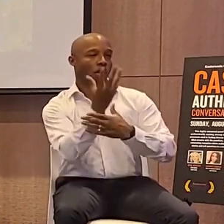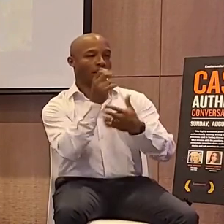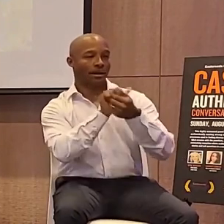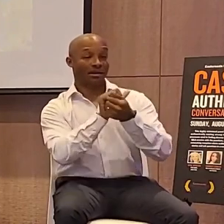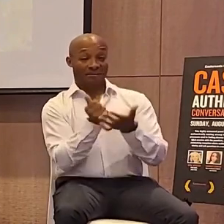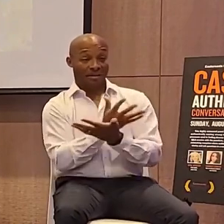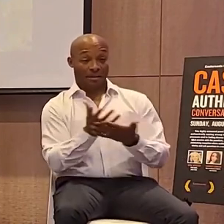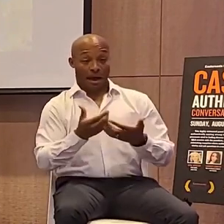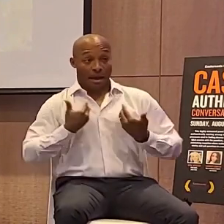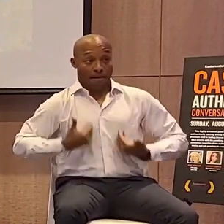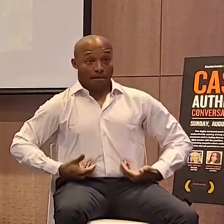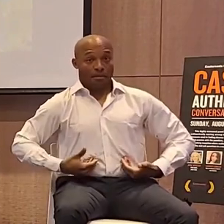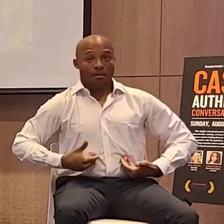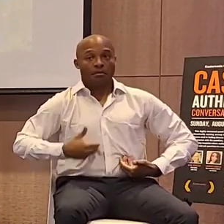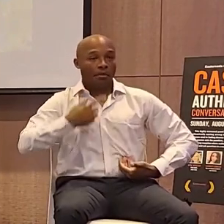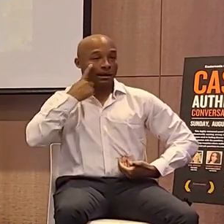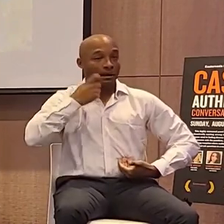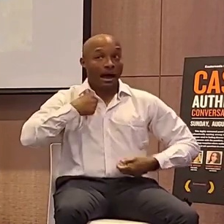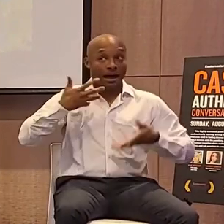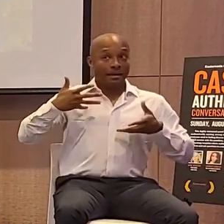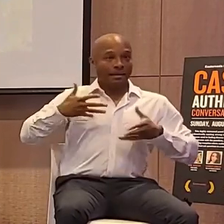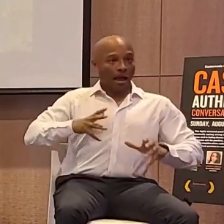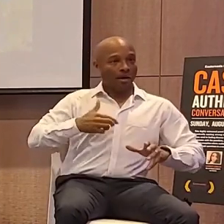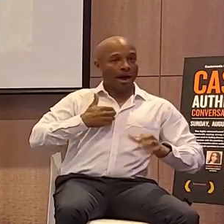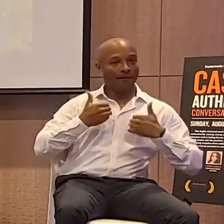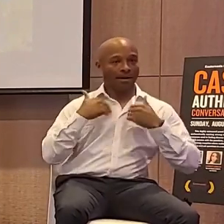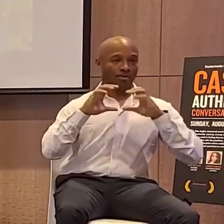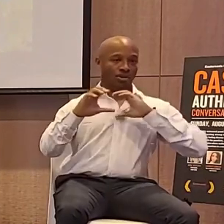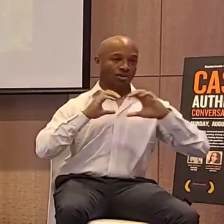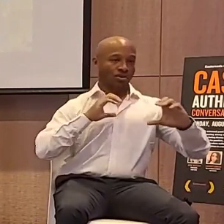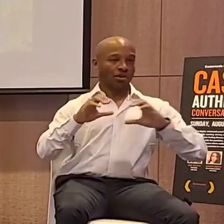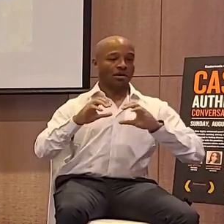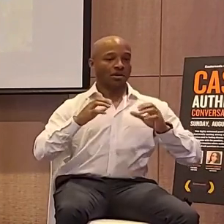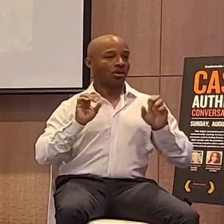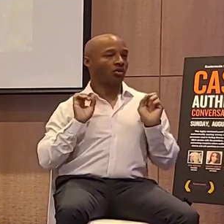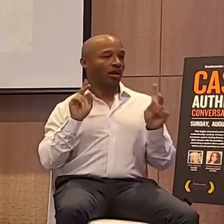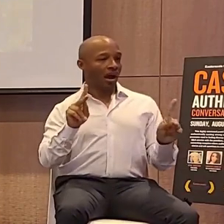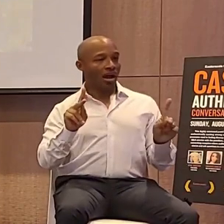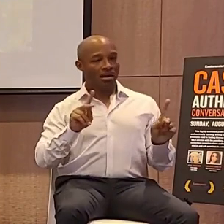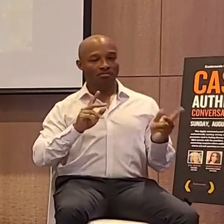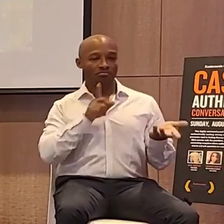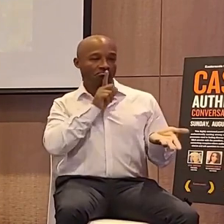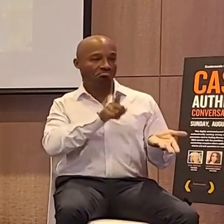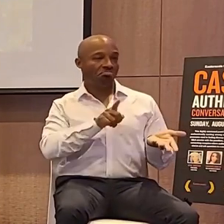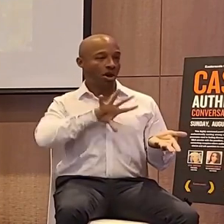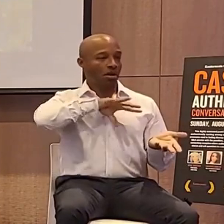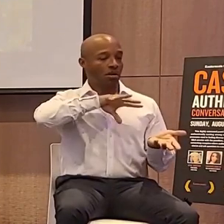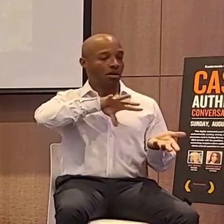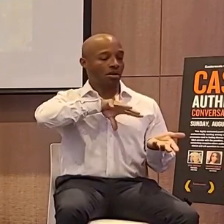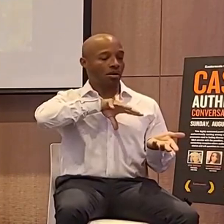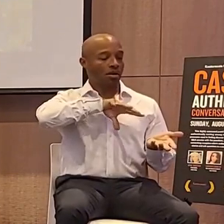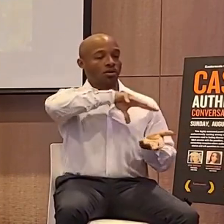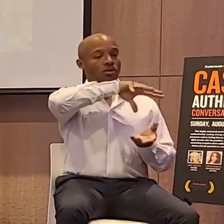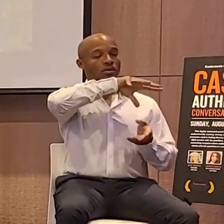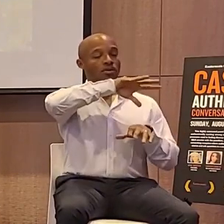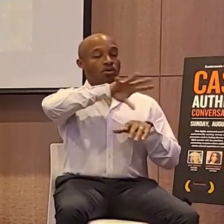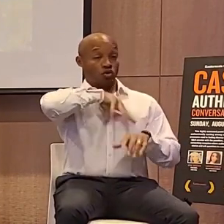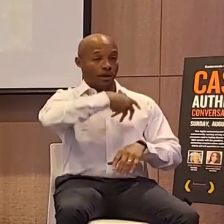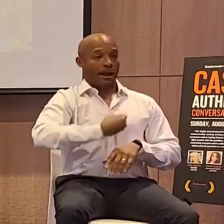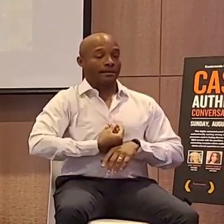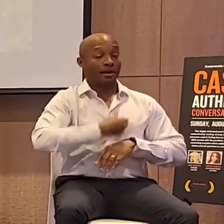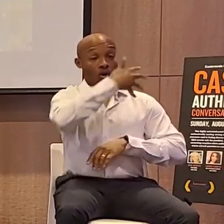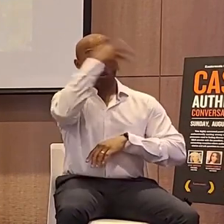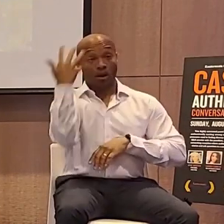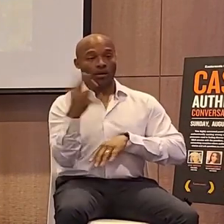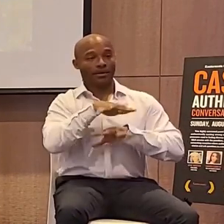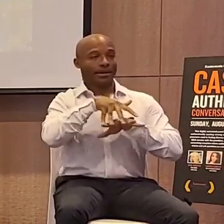been allowed to have the conversations and be like, it's okay to be a trans, queer, indigenous person, you know? And so it is a wonderful time,